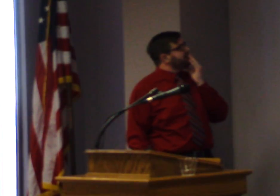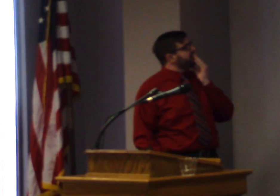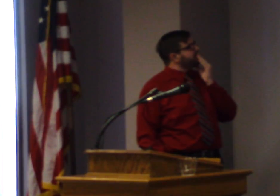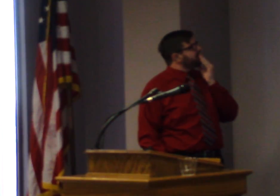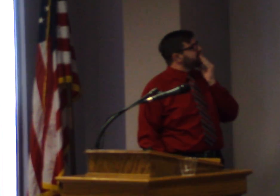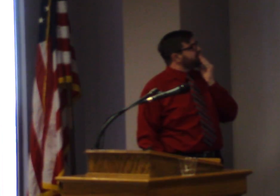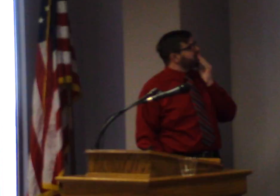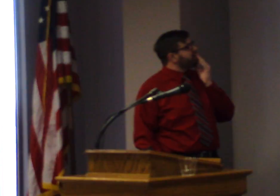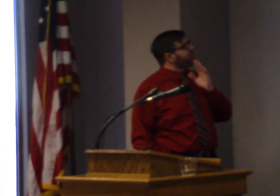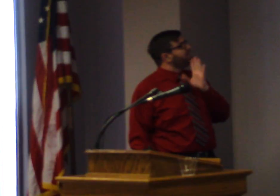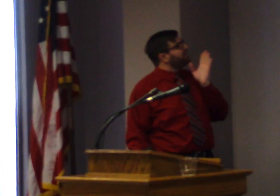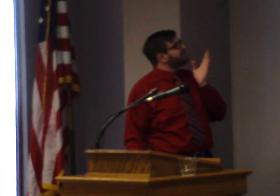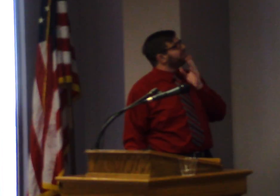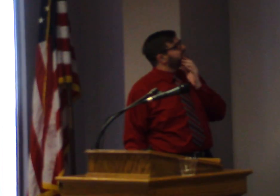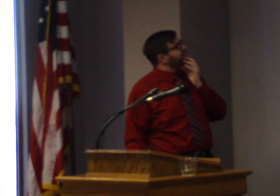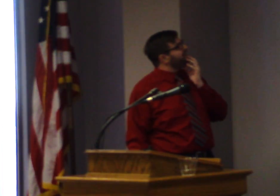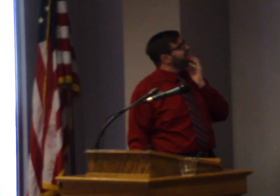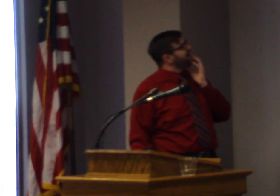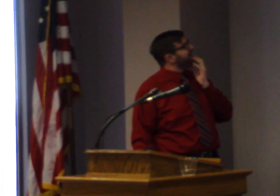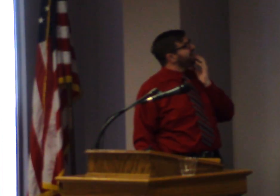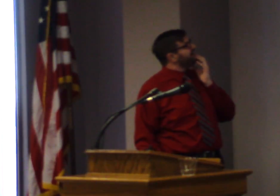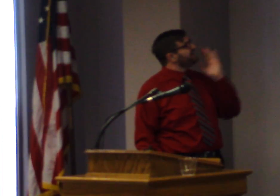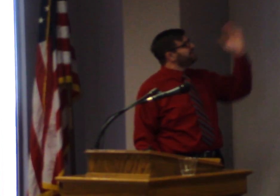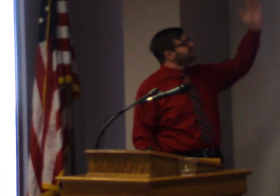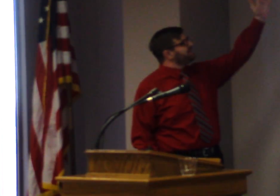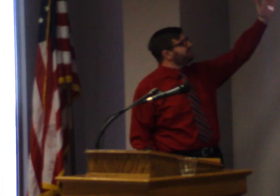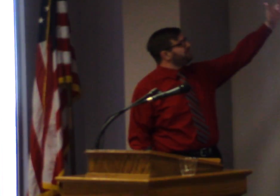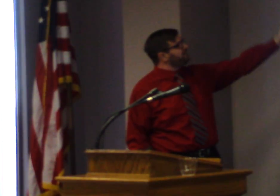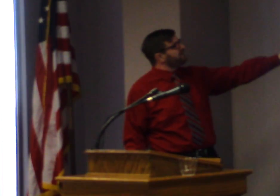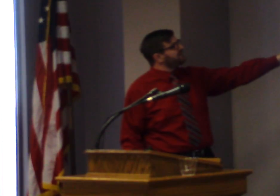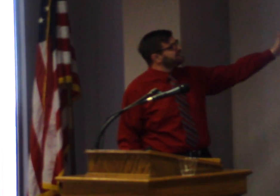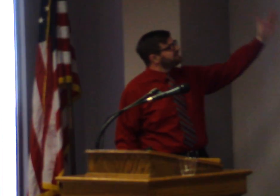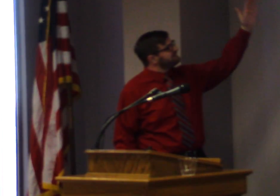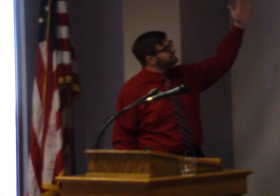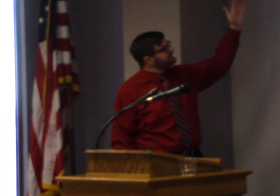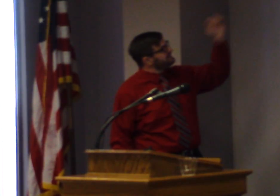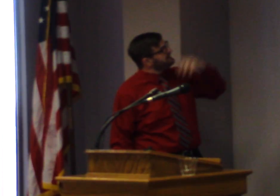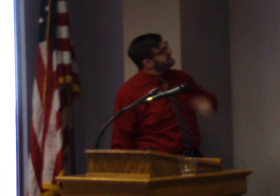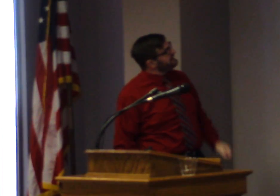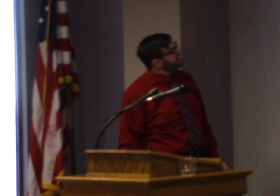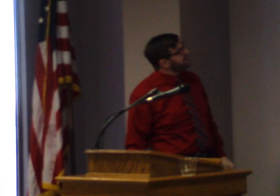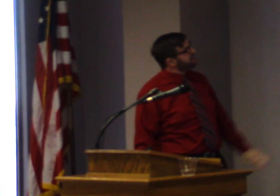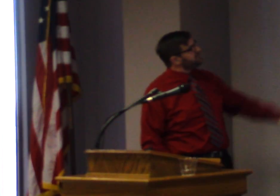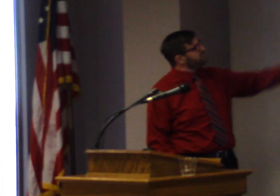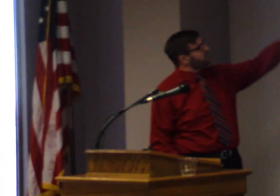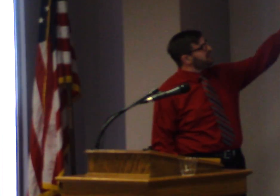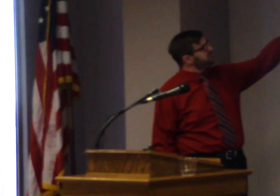Then, if I'm boring, I'm sorry. There's different publications, and then there's web